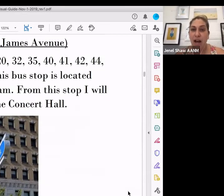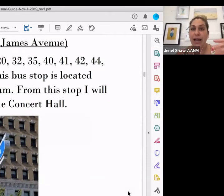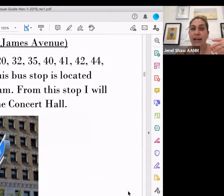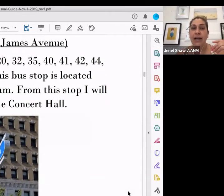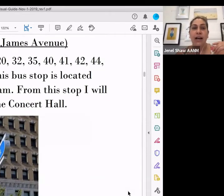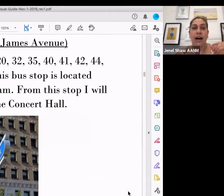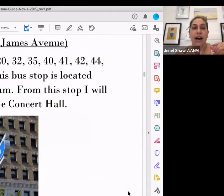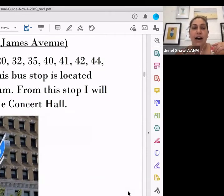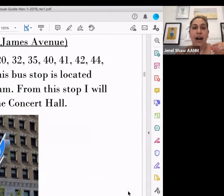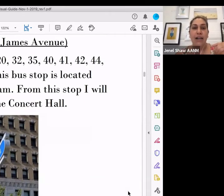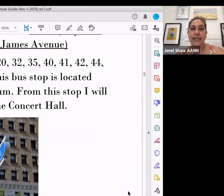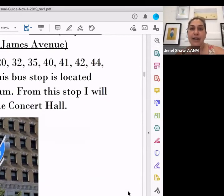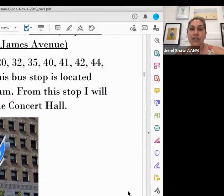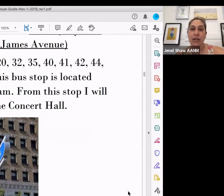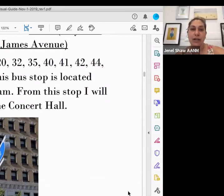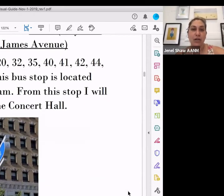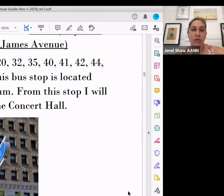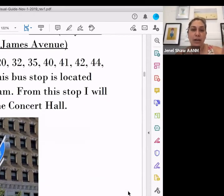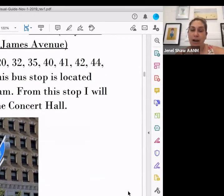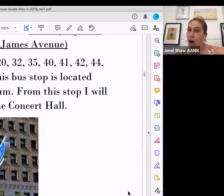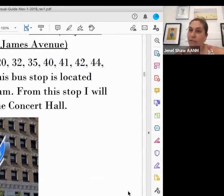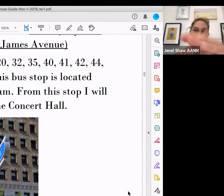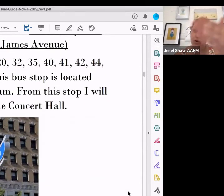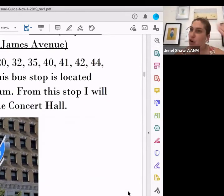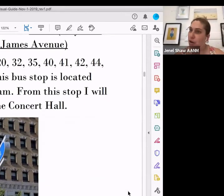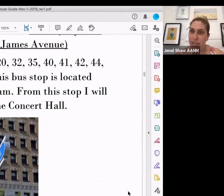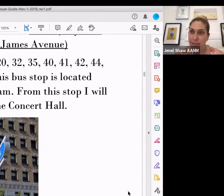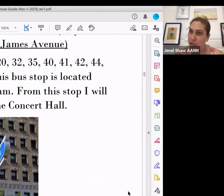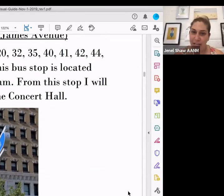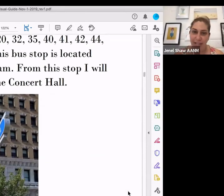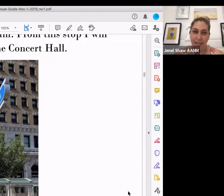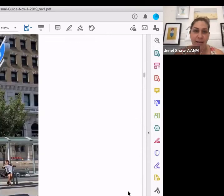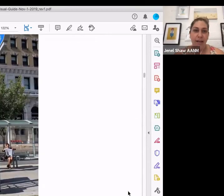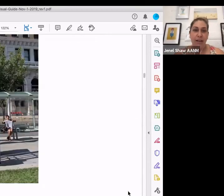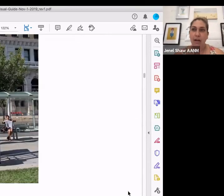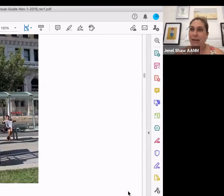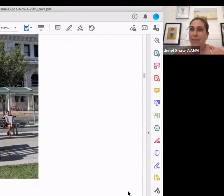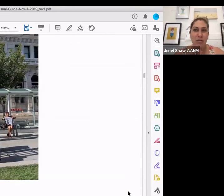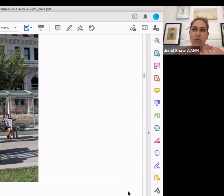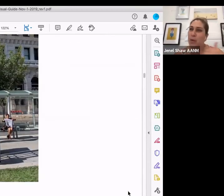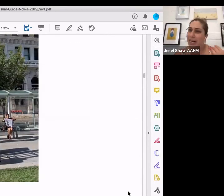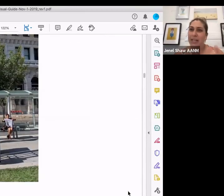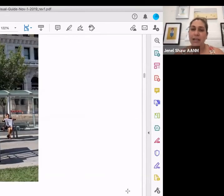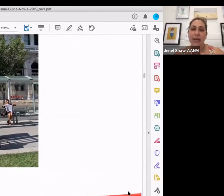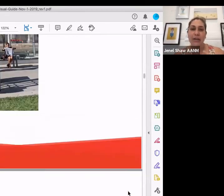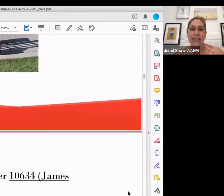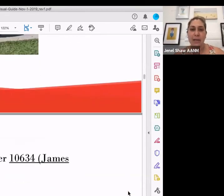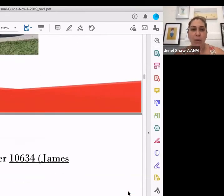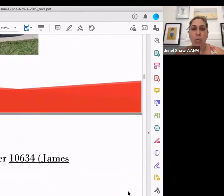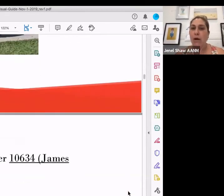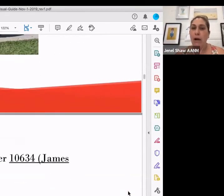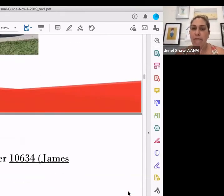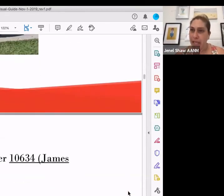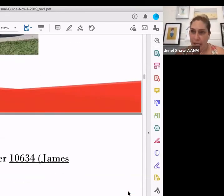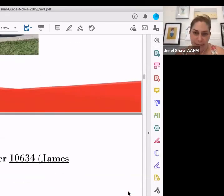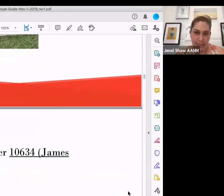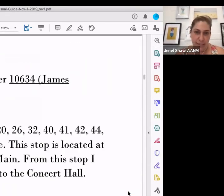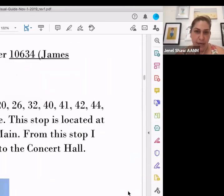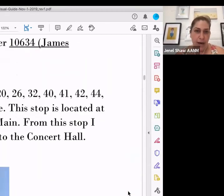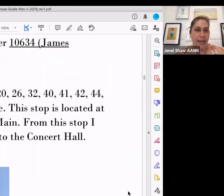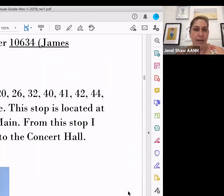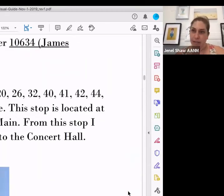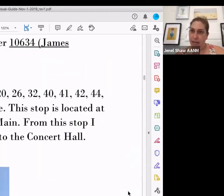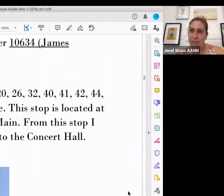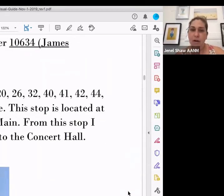other side. And it tells you that you get off and then you cross the street. They make it really clear and simple where everything